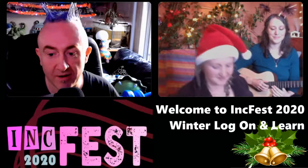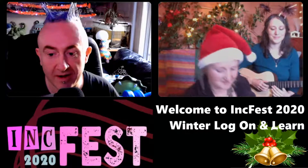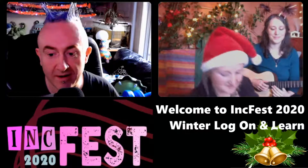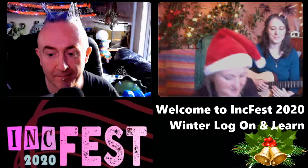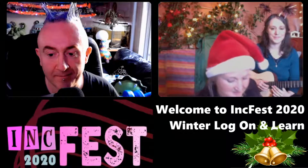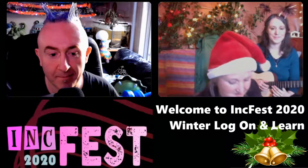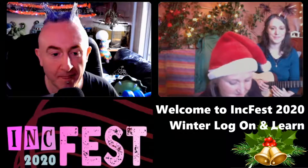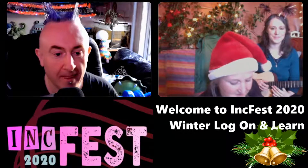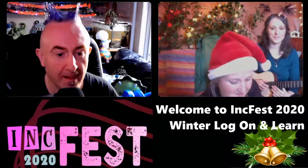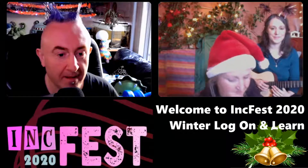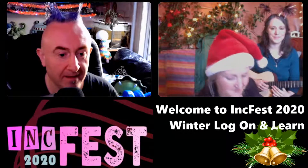that.